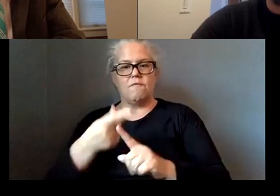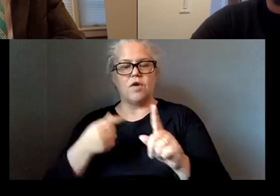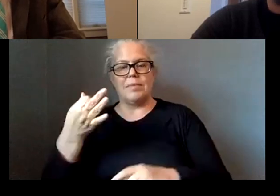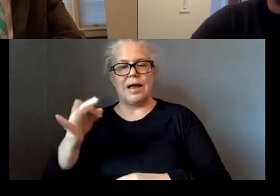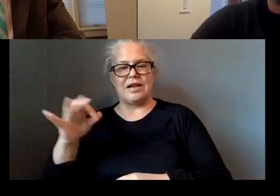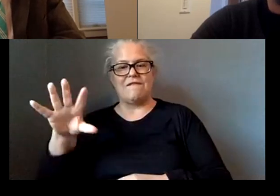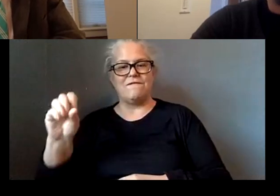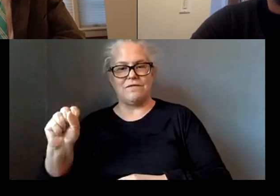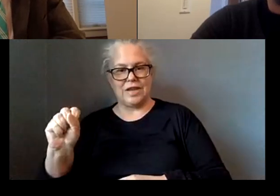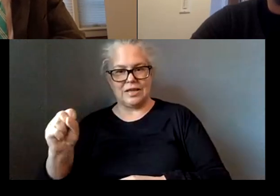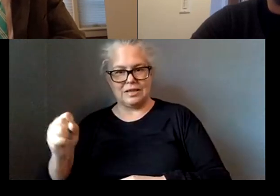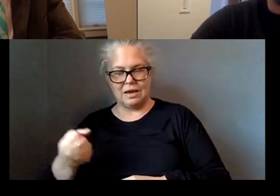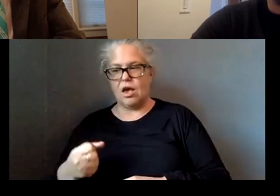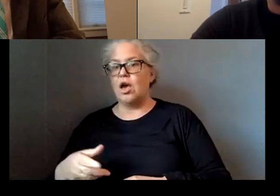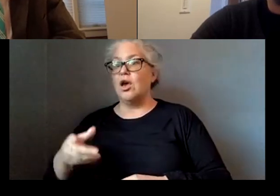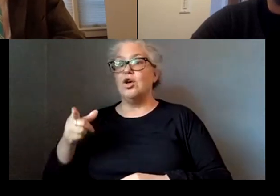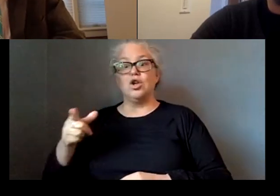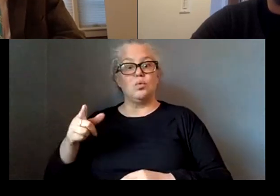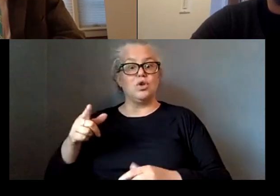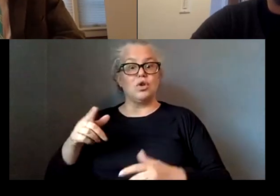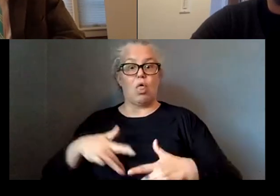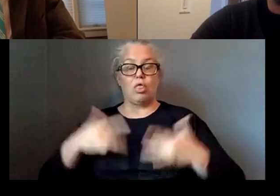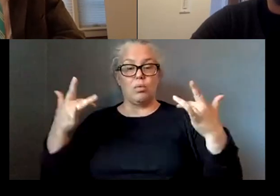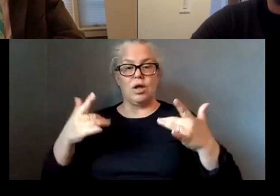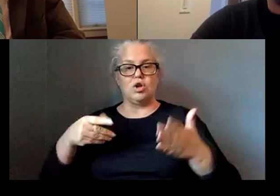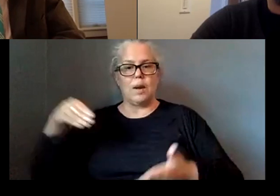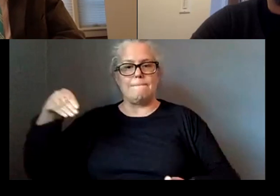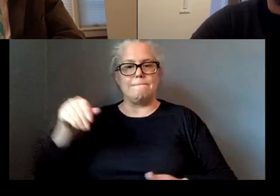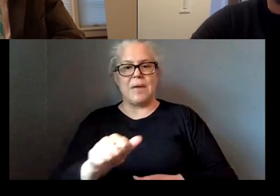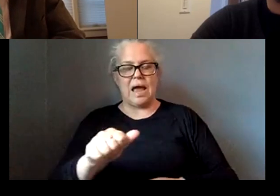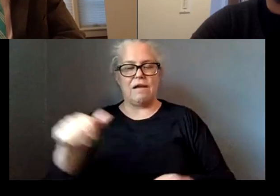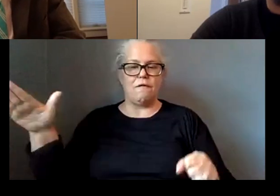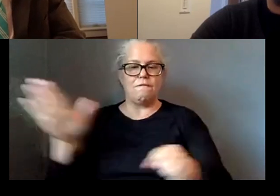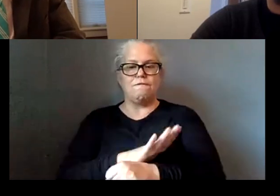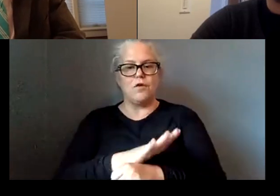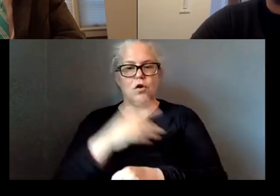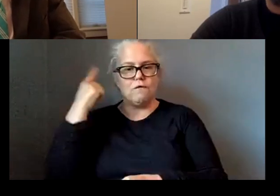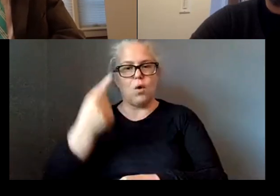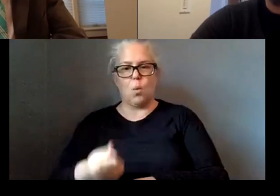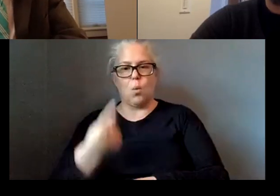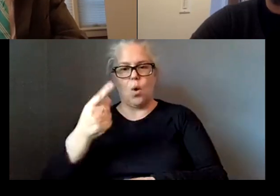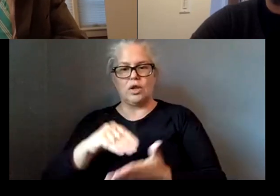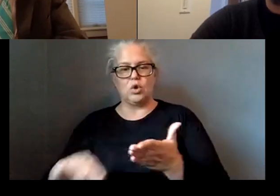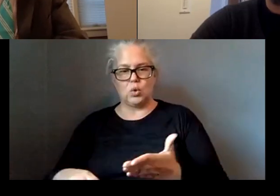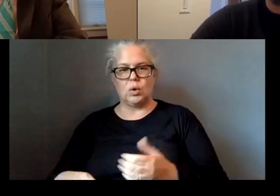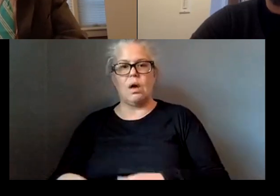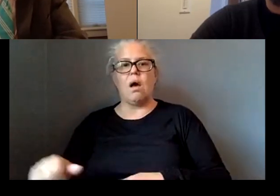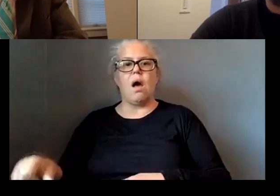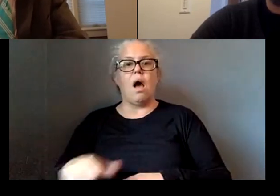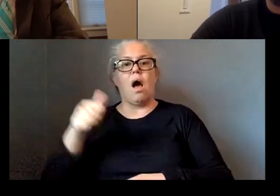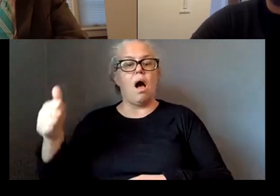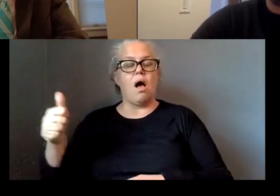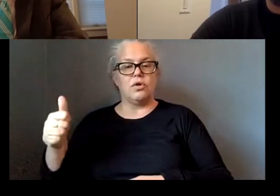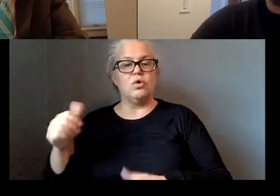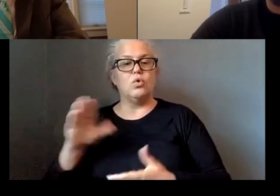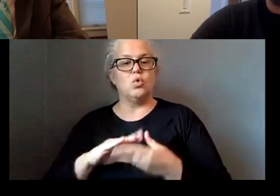taken that she paid for one student to go the full fare. Another one that's remarkable